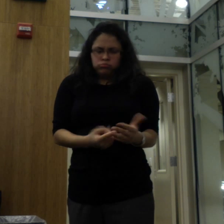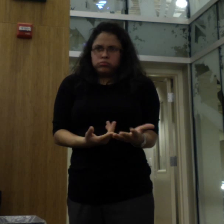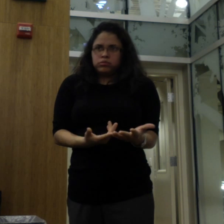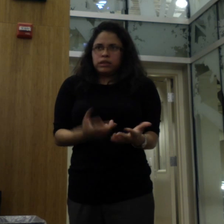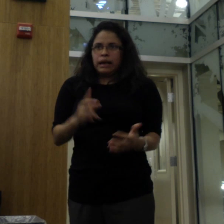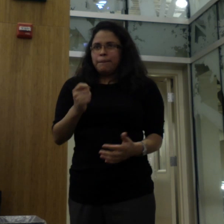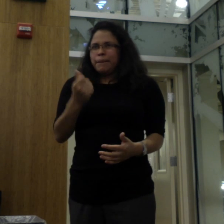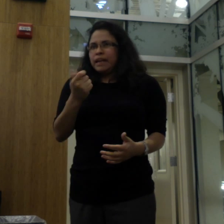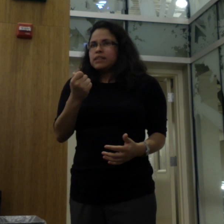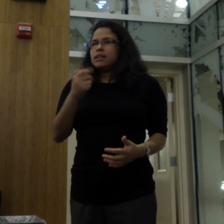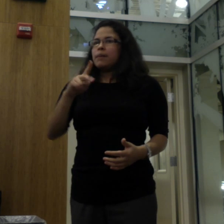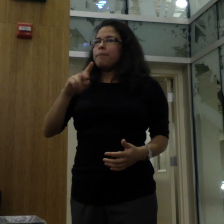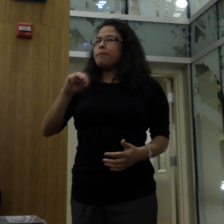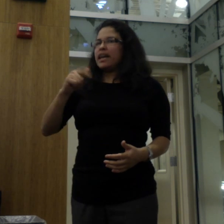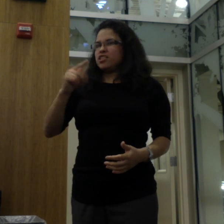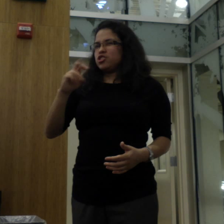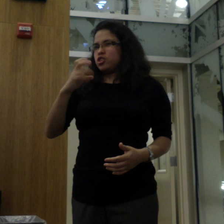Matches, my husband and I